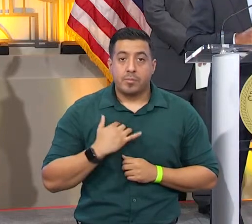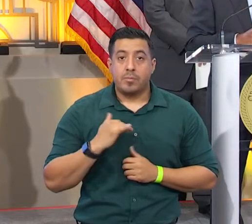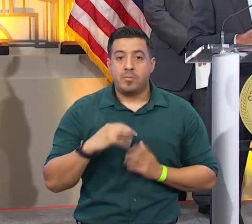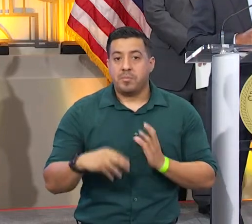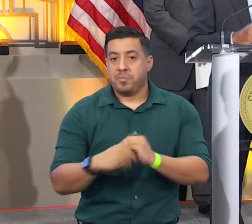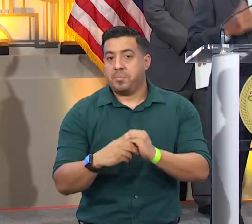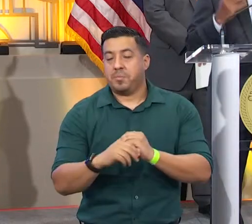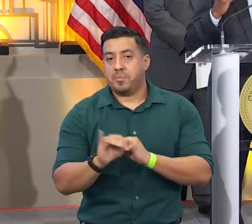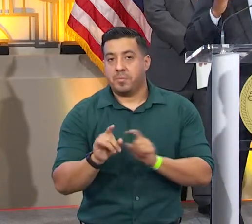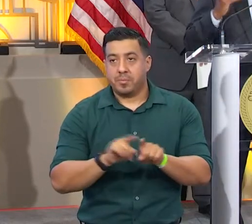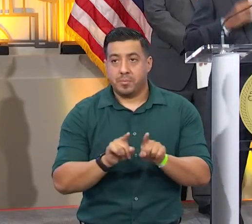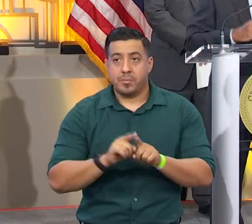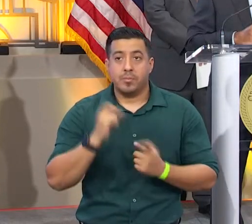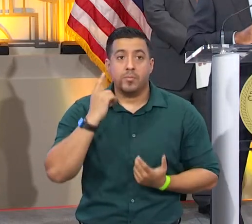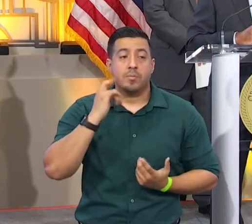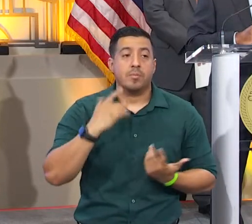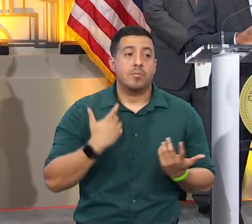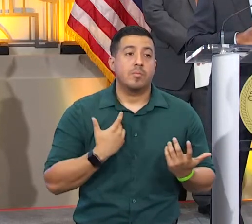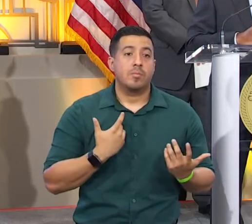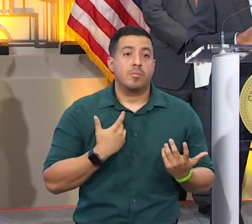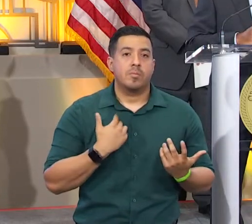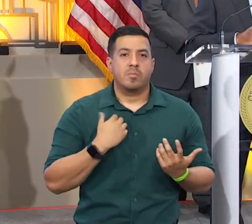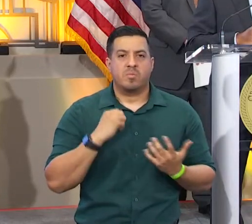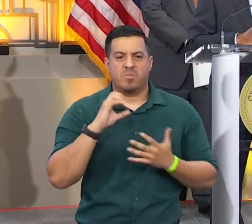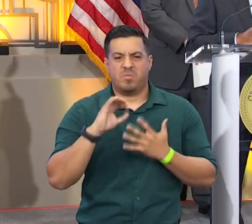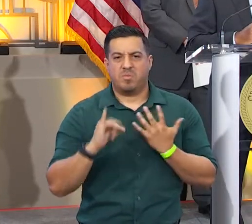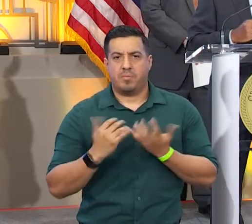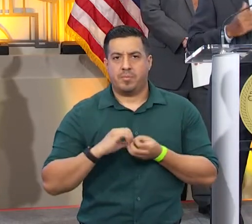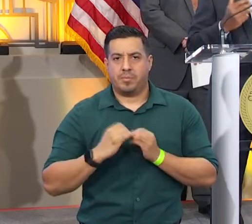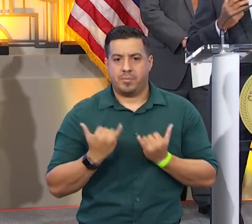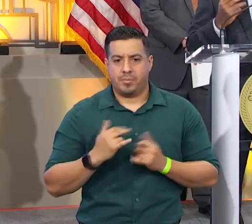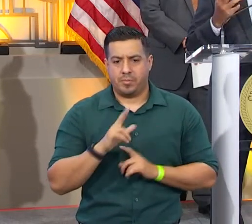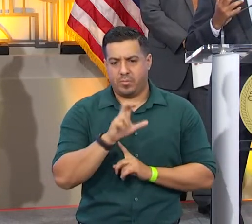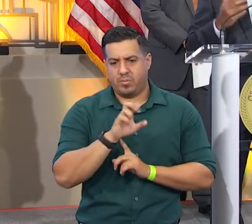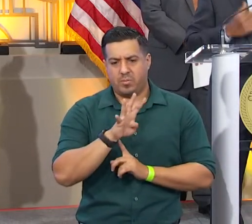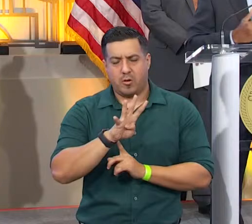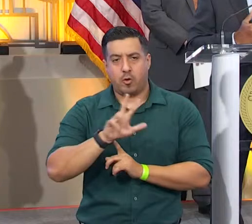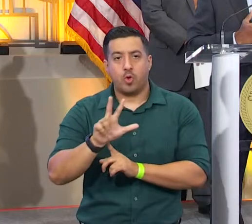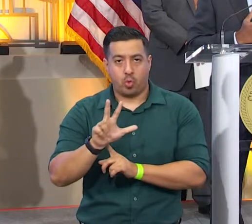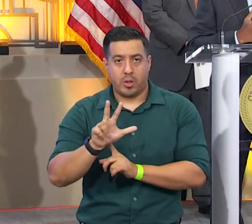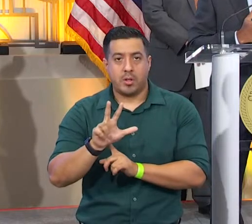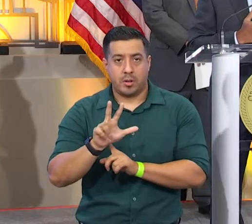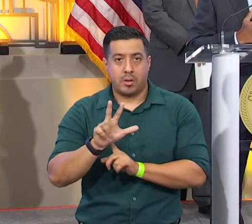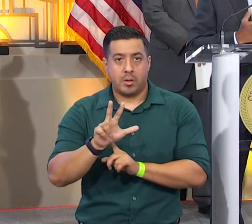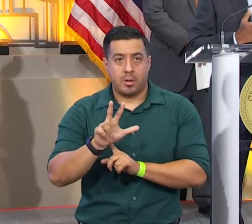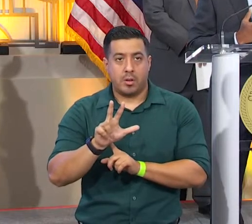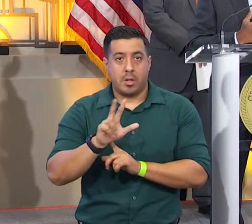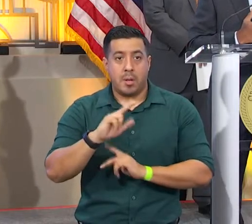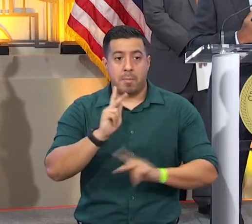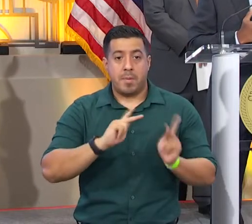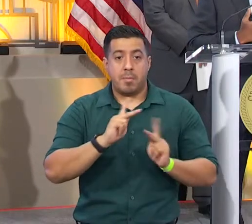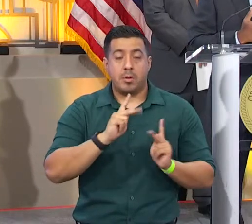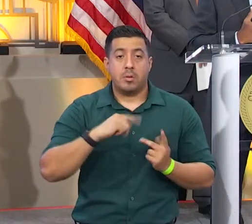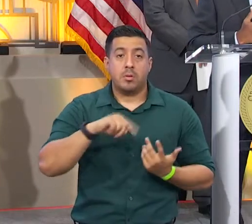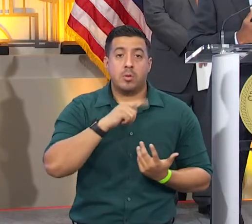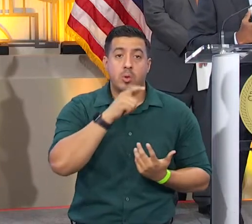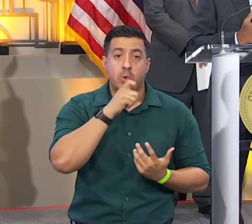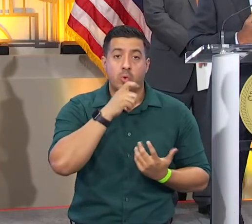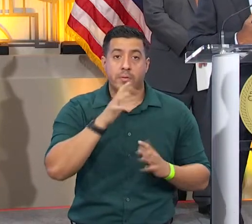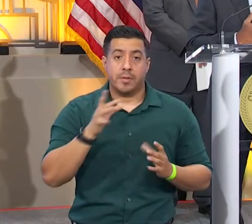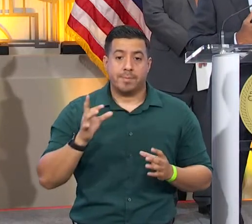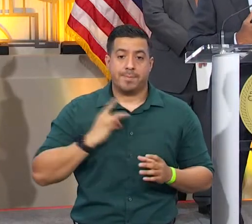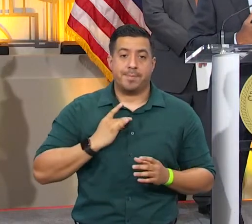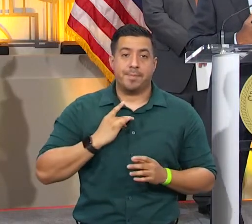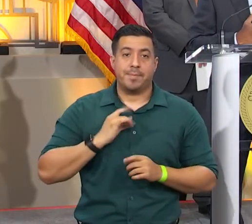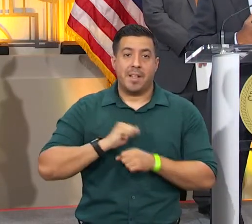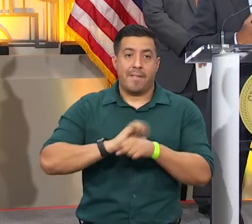note, the numbers, just to give me the number, to give you the numbers today, 343 people who have contracted the